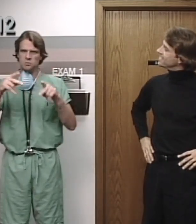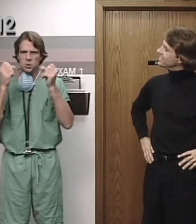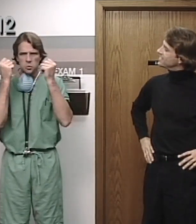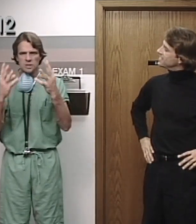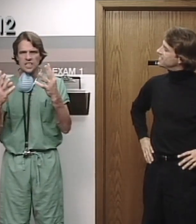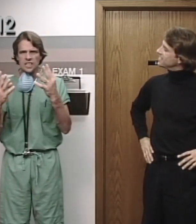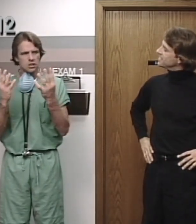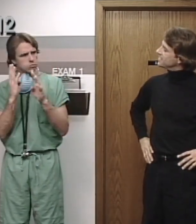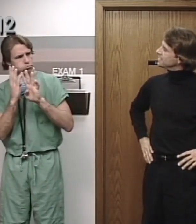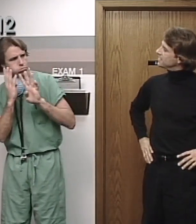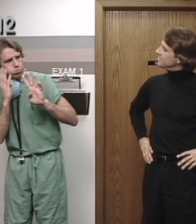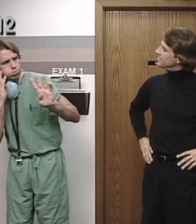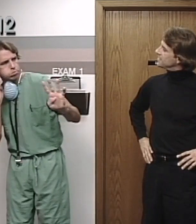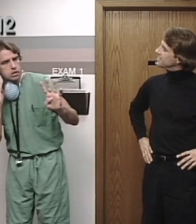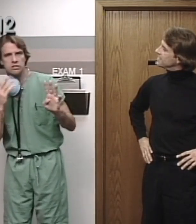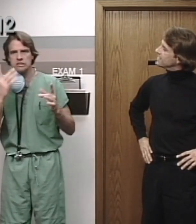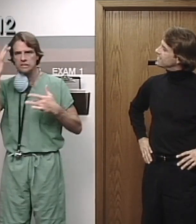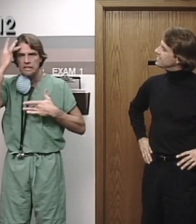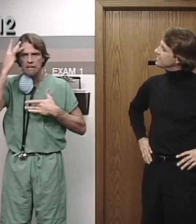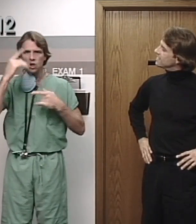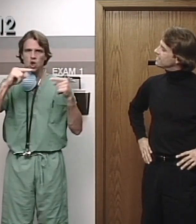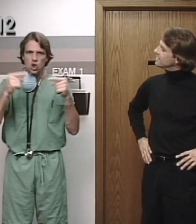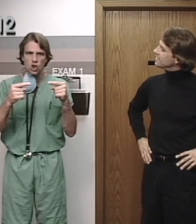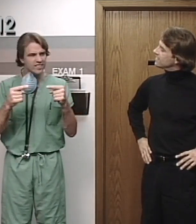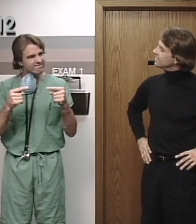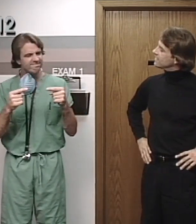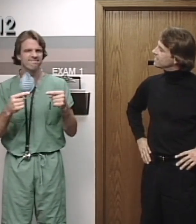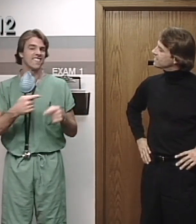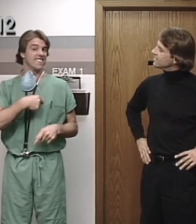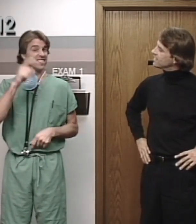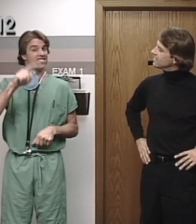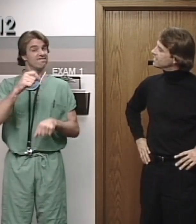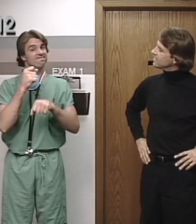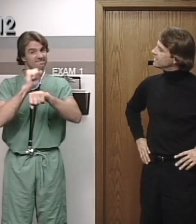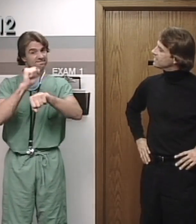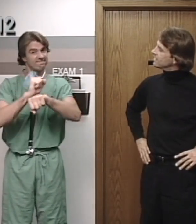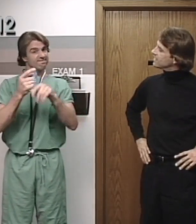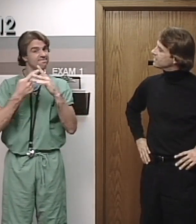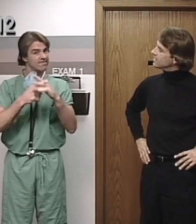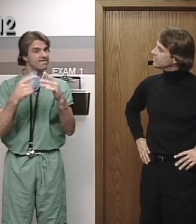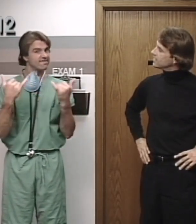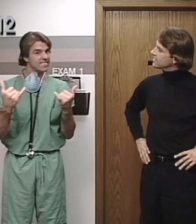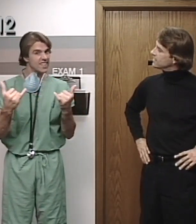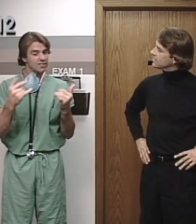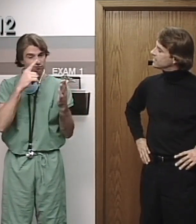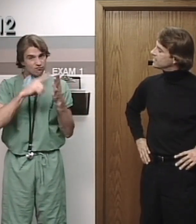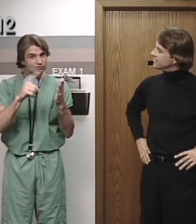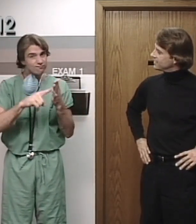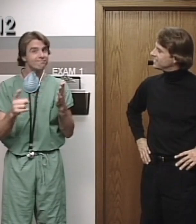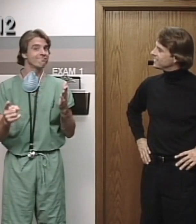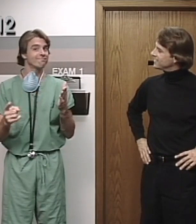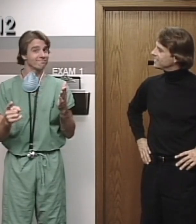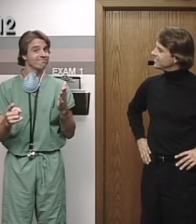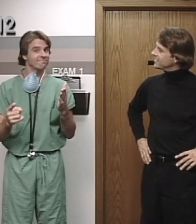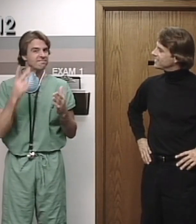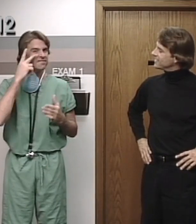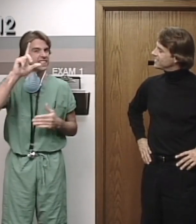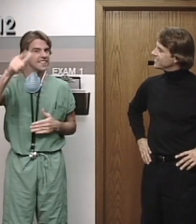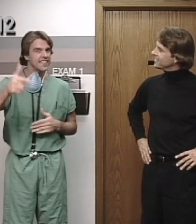Now, there is a long line of sick and injured people. I need to get to work and begin my examinations.